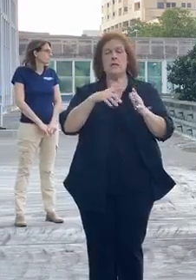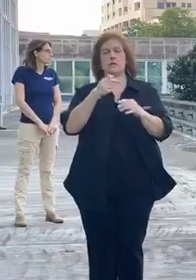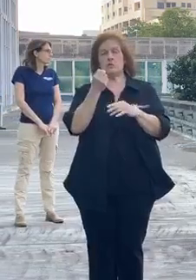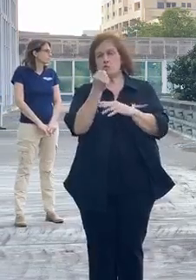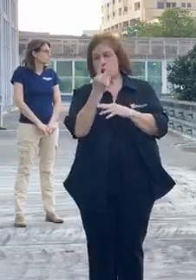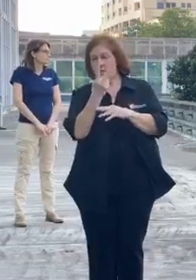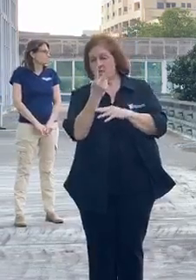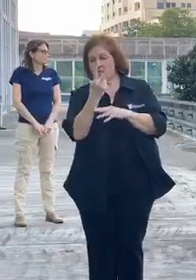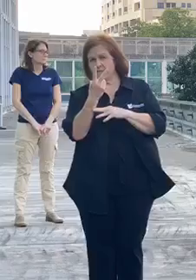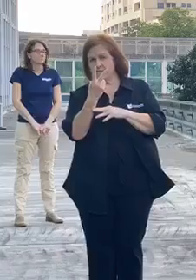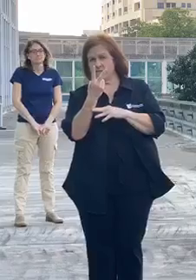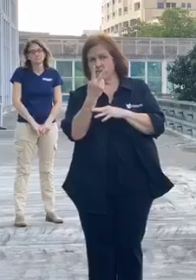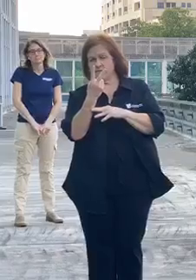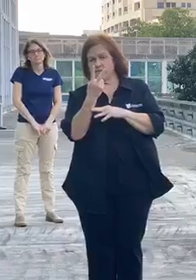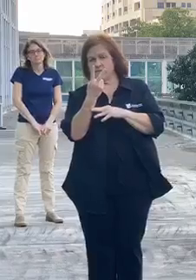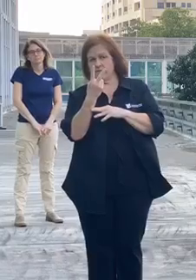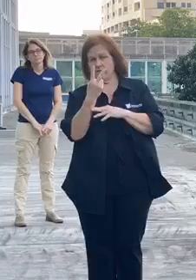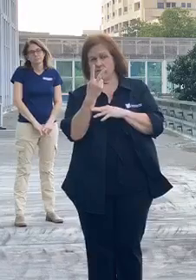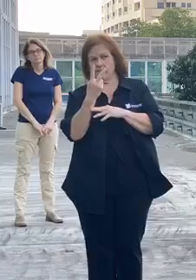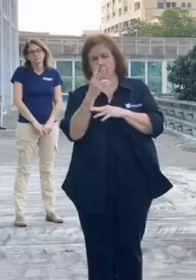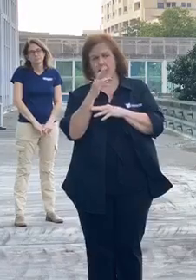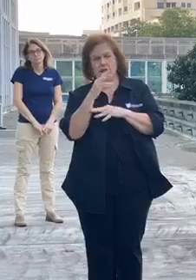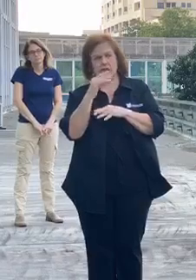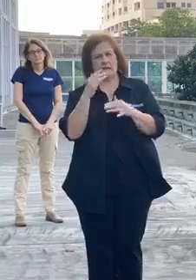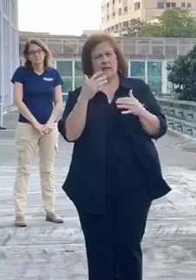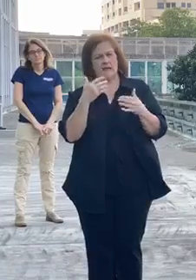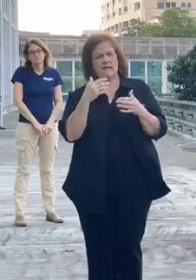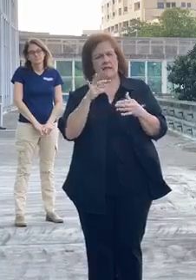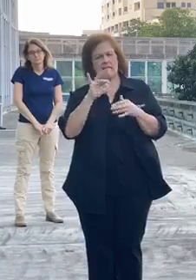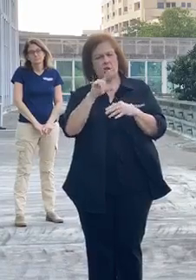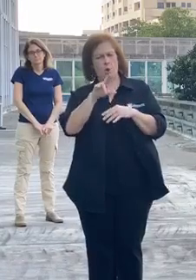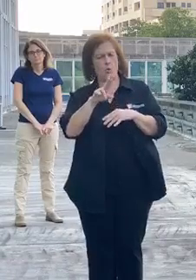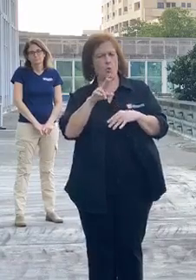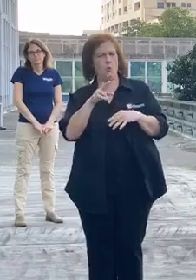12 have flu-like symptoms.